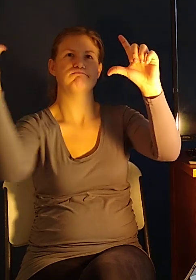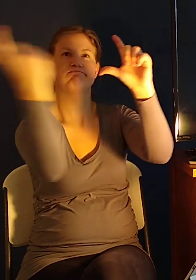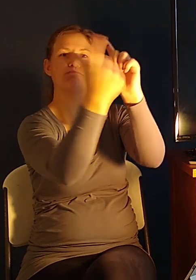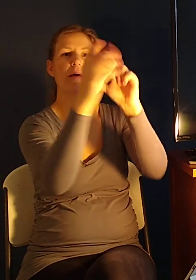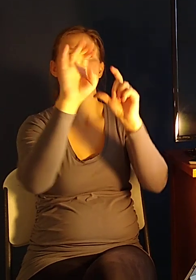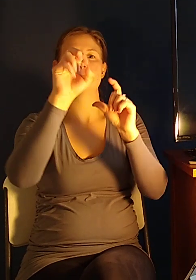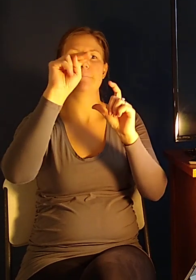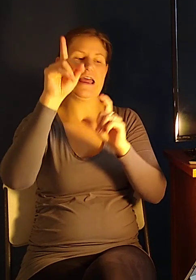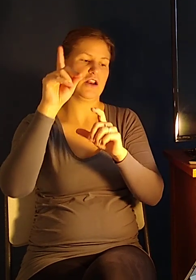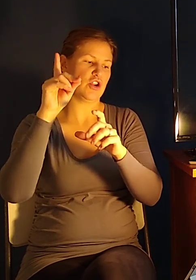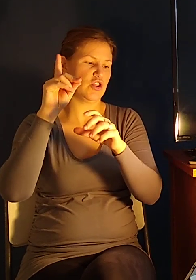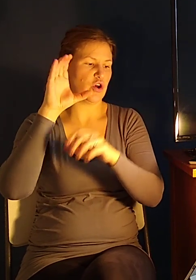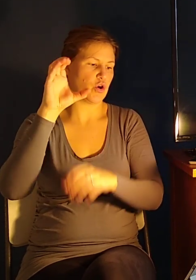cornice or the capital.